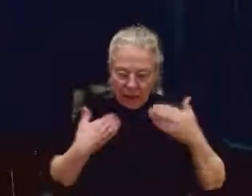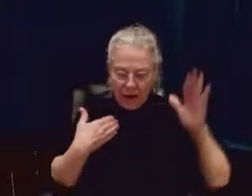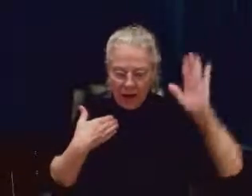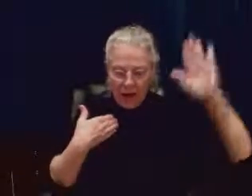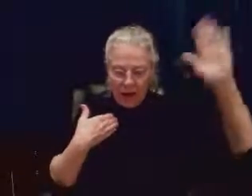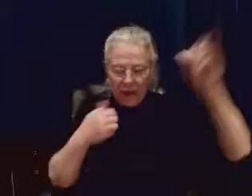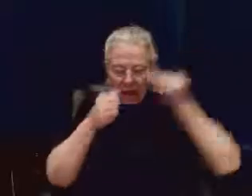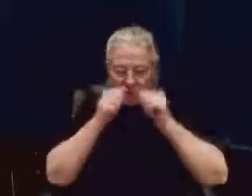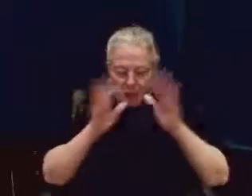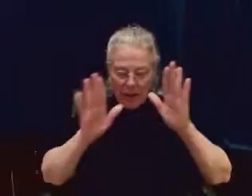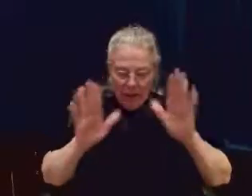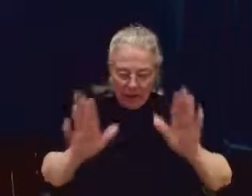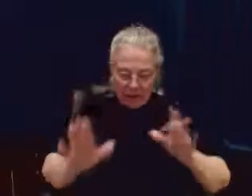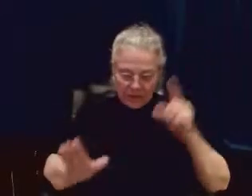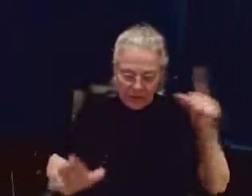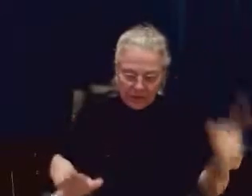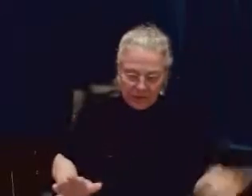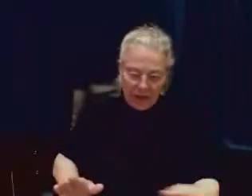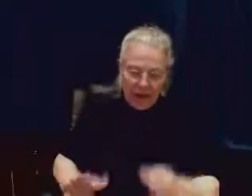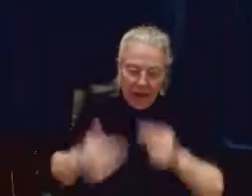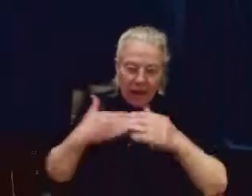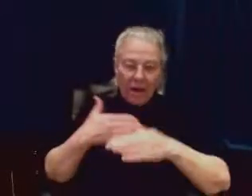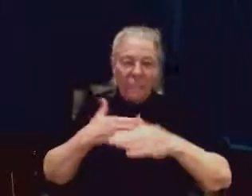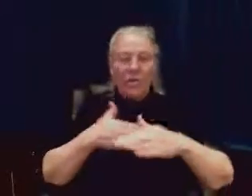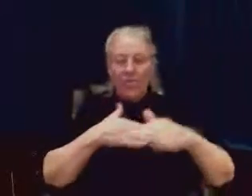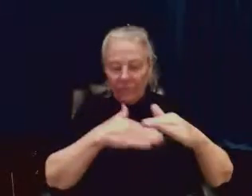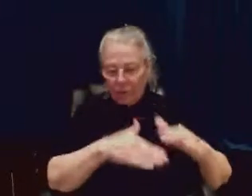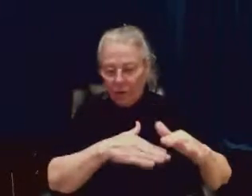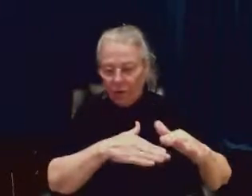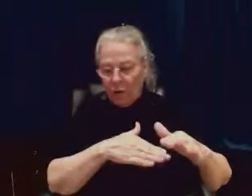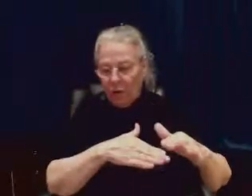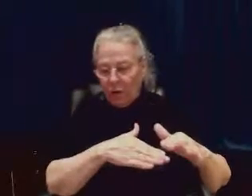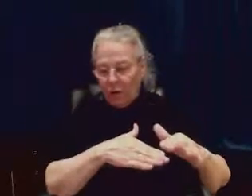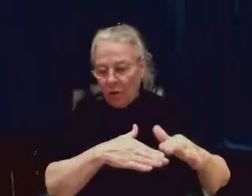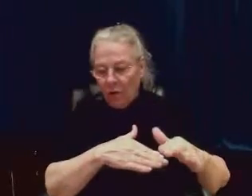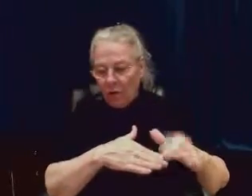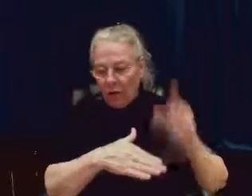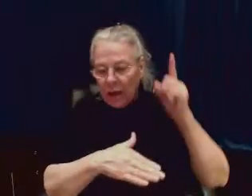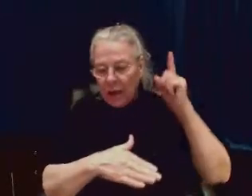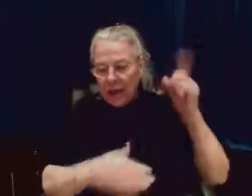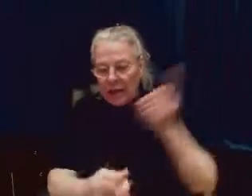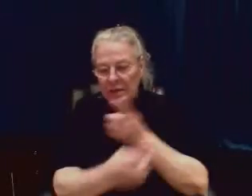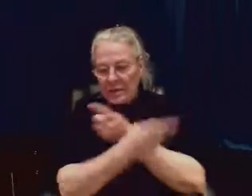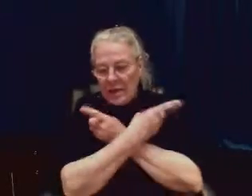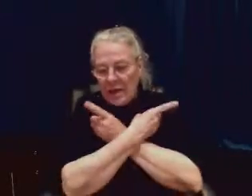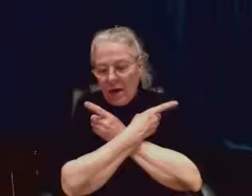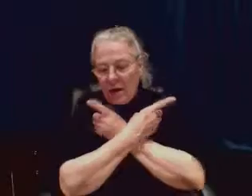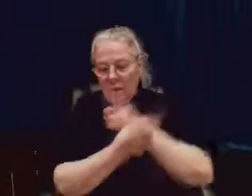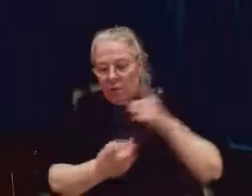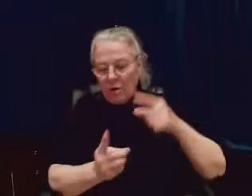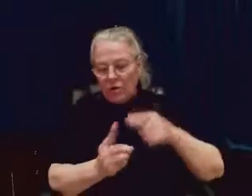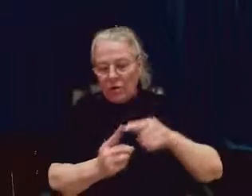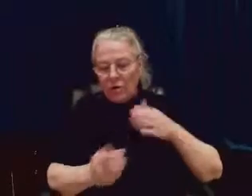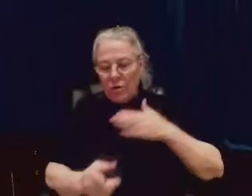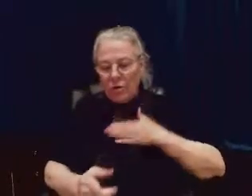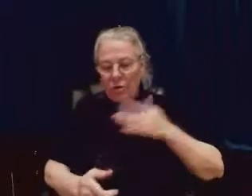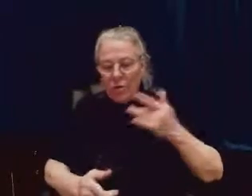delight. His blessings ever flow. He's dearer to